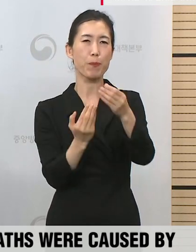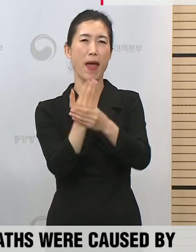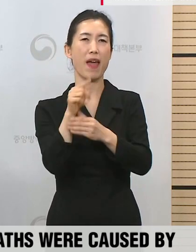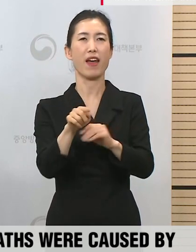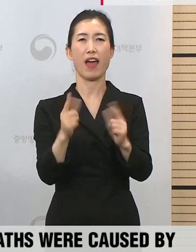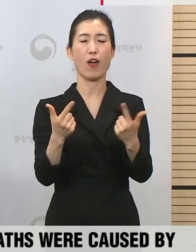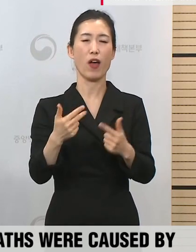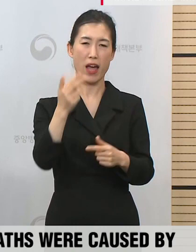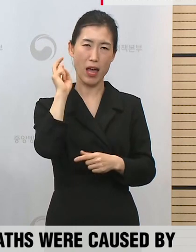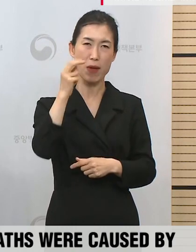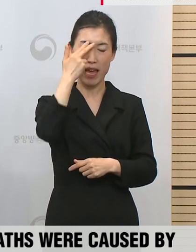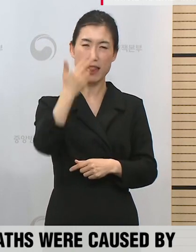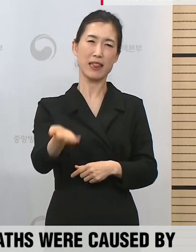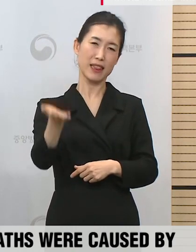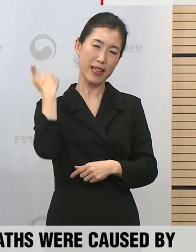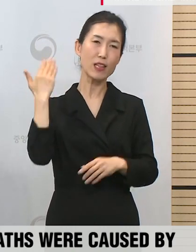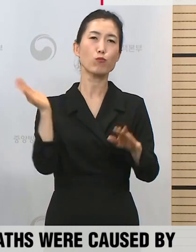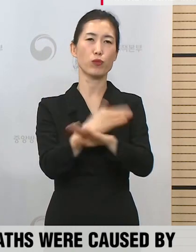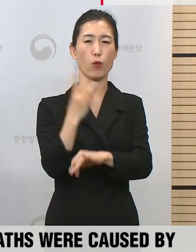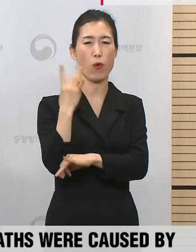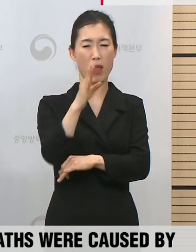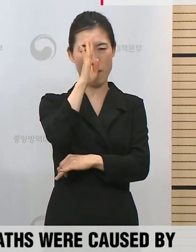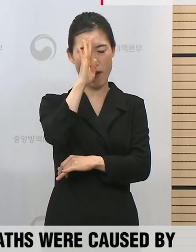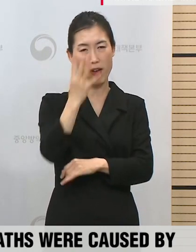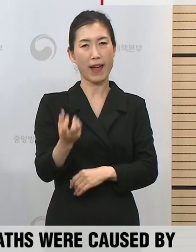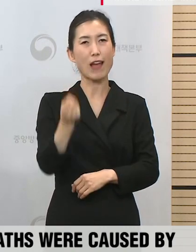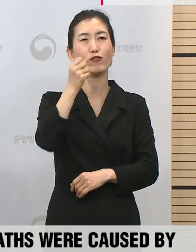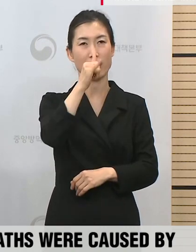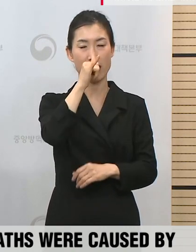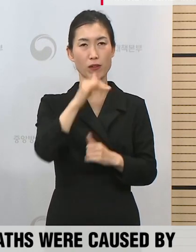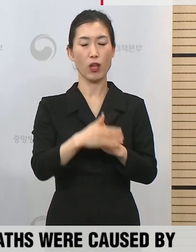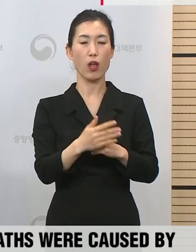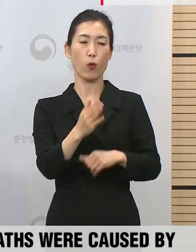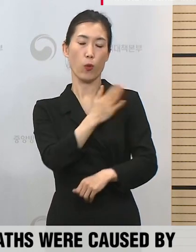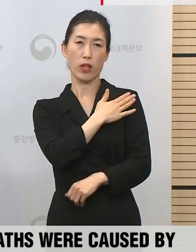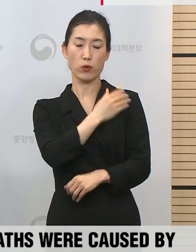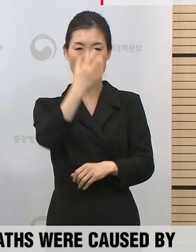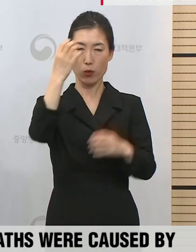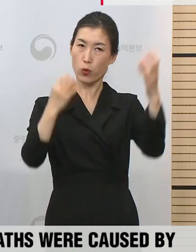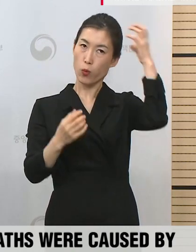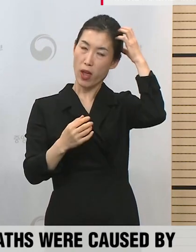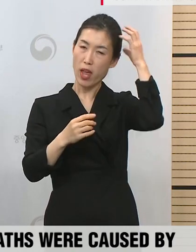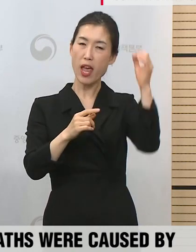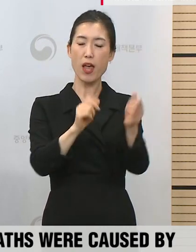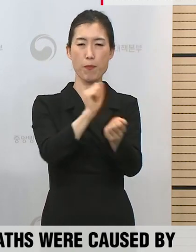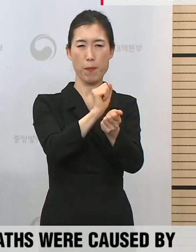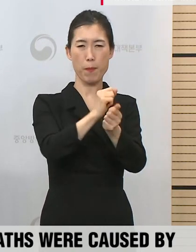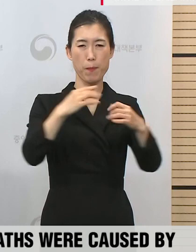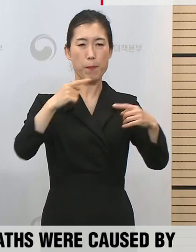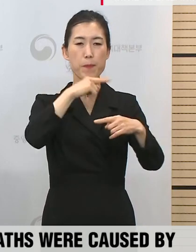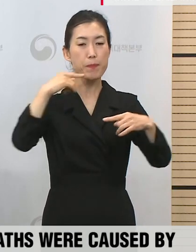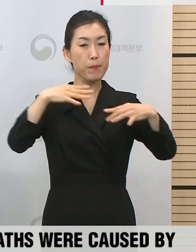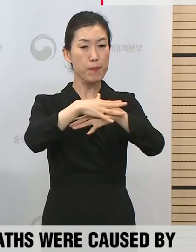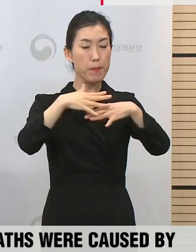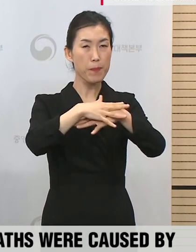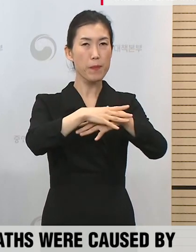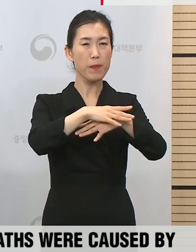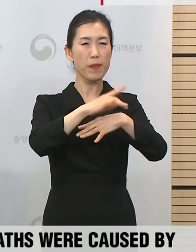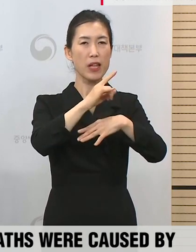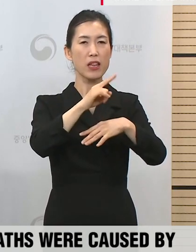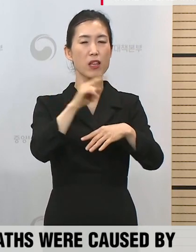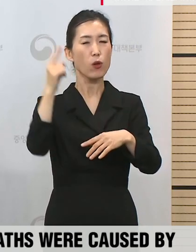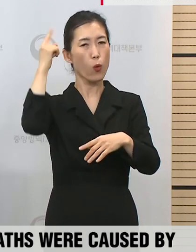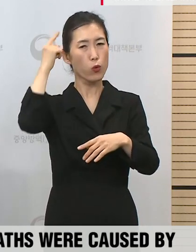been not reasoned due to acute symptoms. However, this were related to the